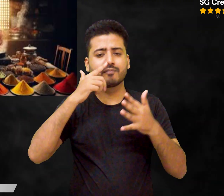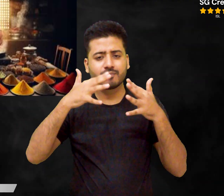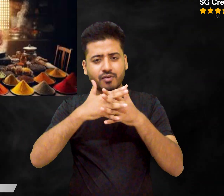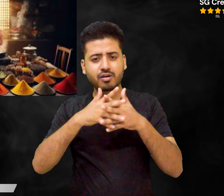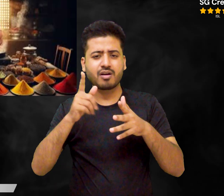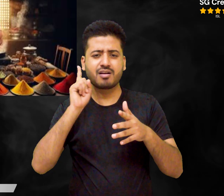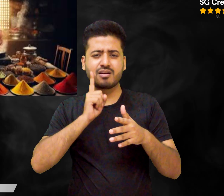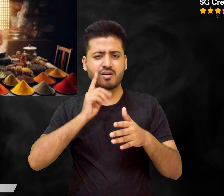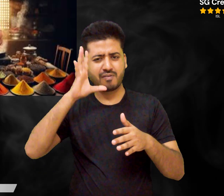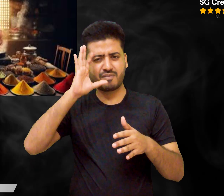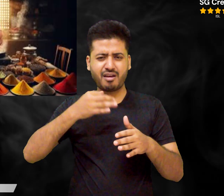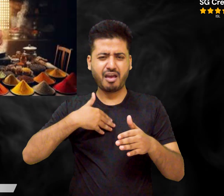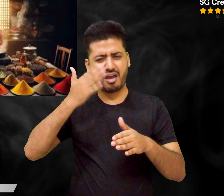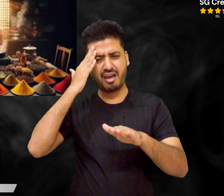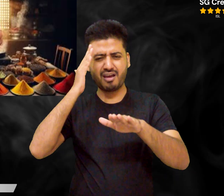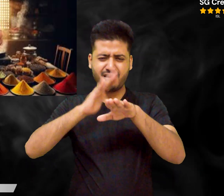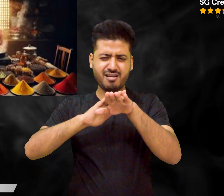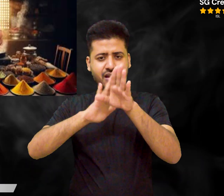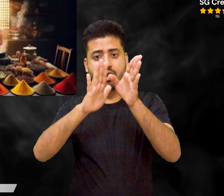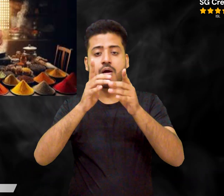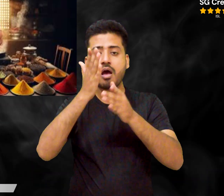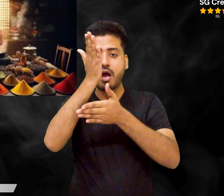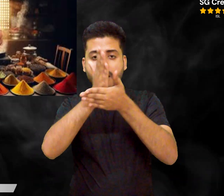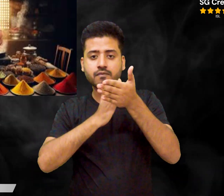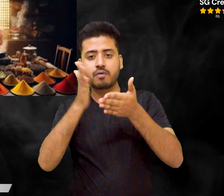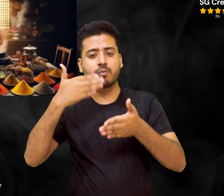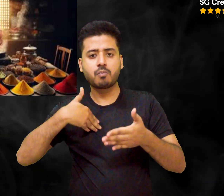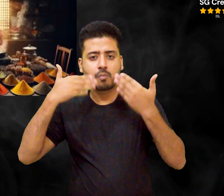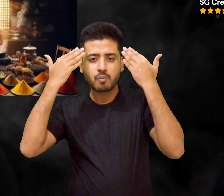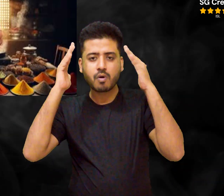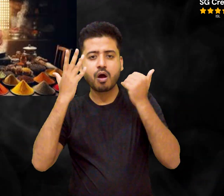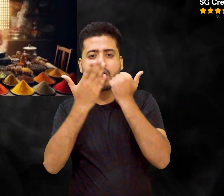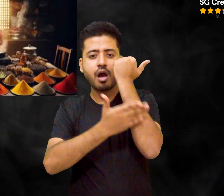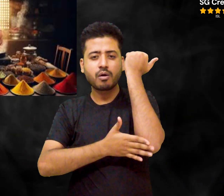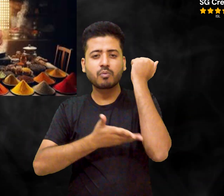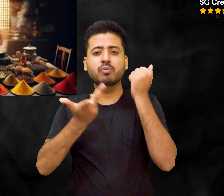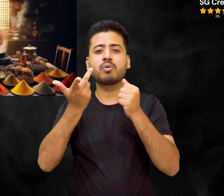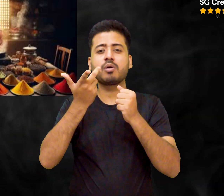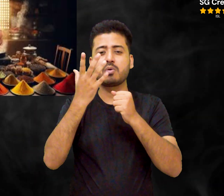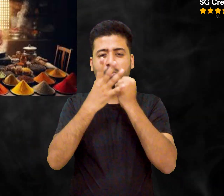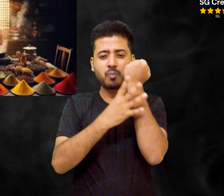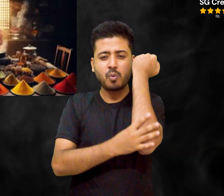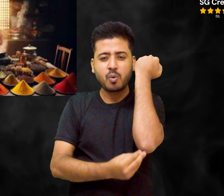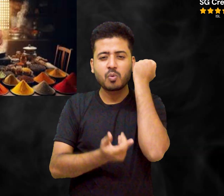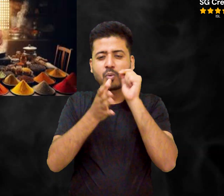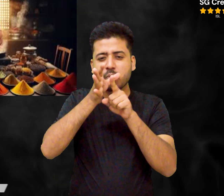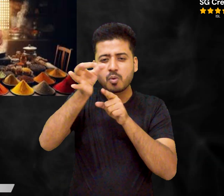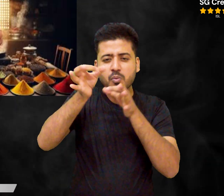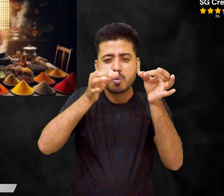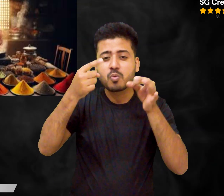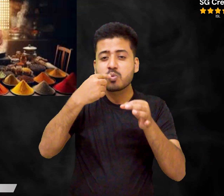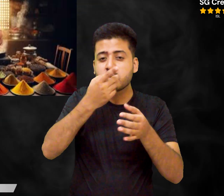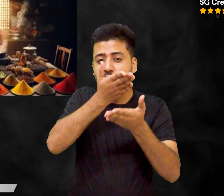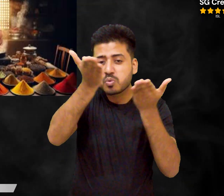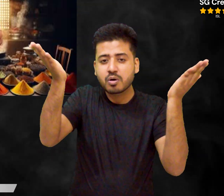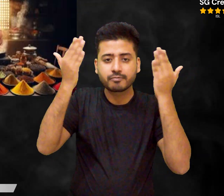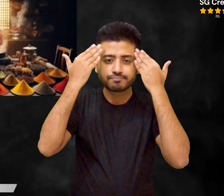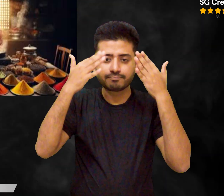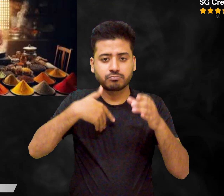their flavors and add a smoky depth, enhancing their aroma before grinding or adding to the dish. Blooming in oil or ghee.